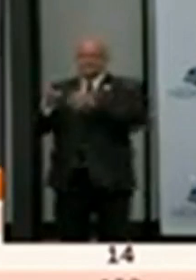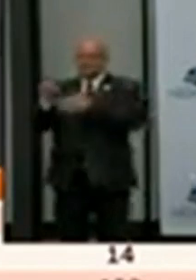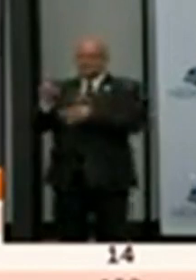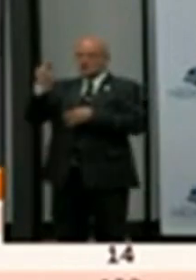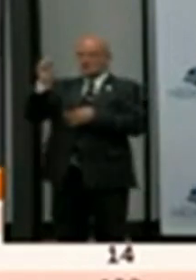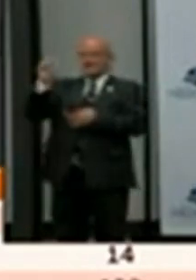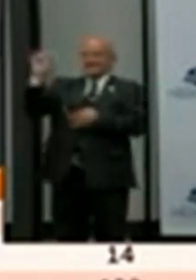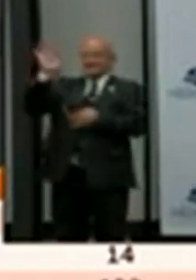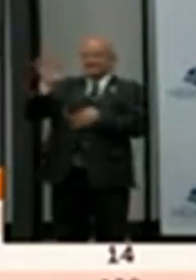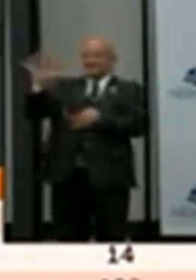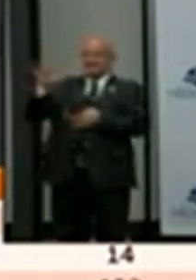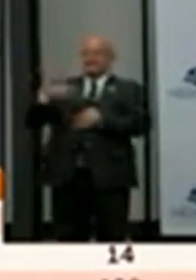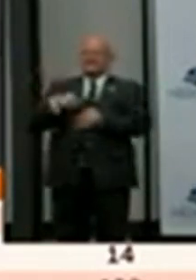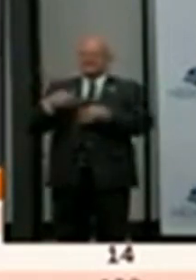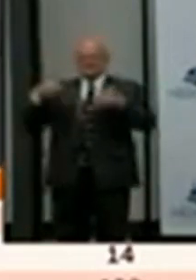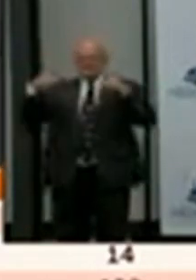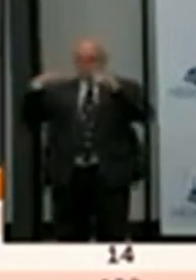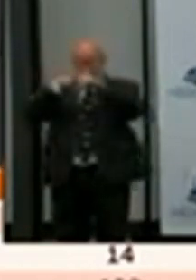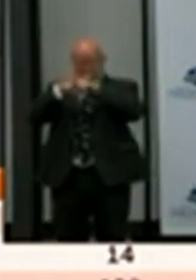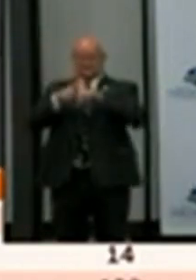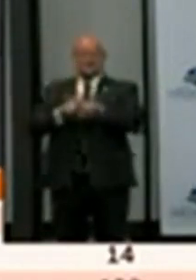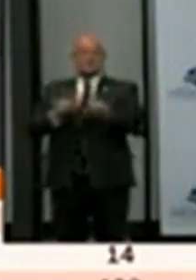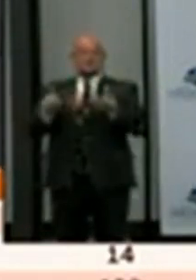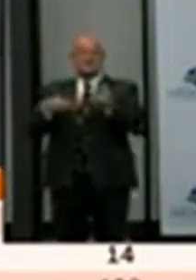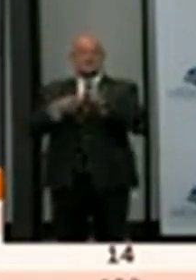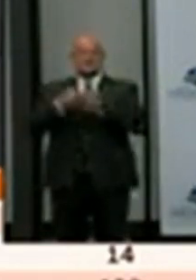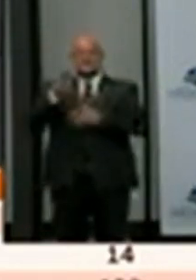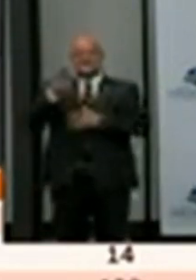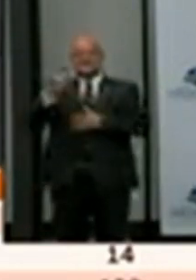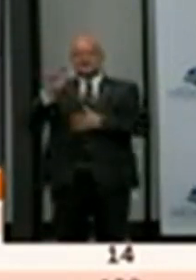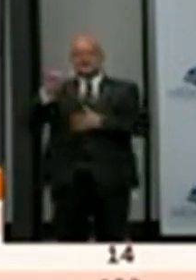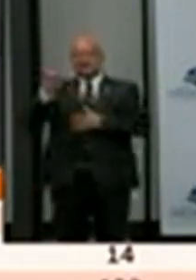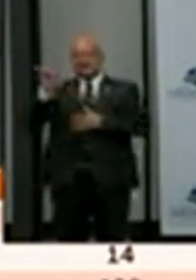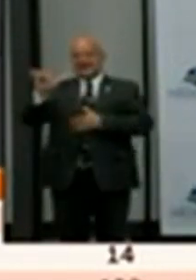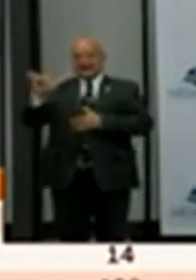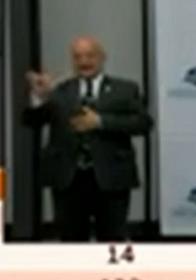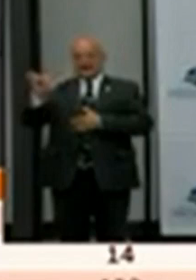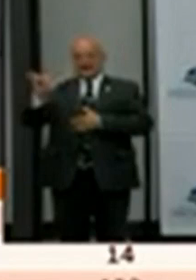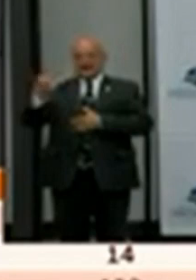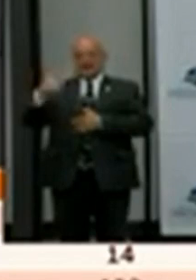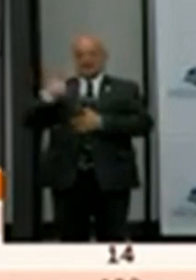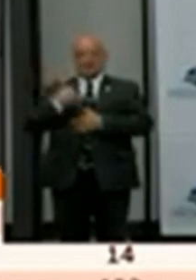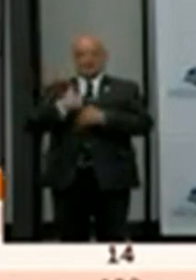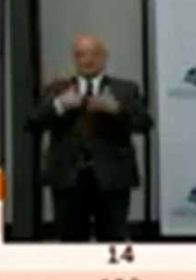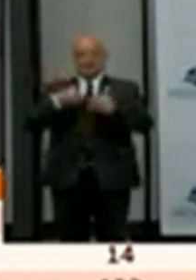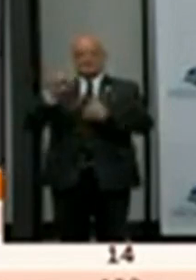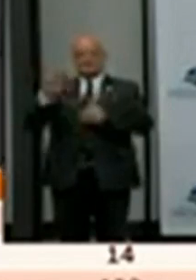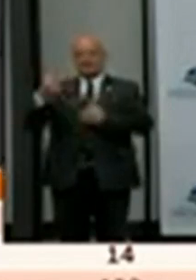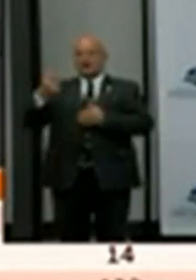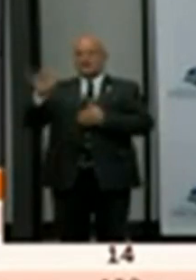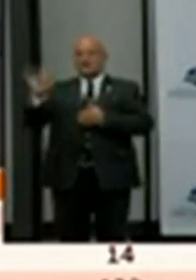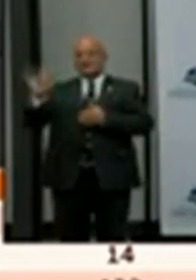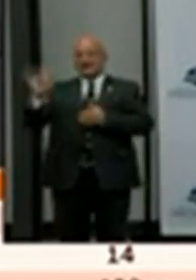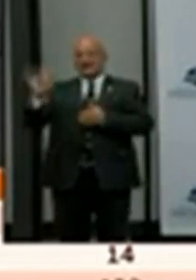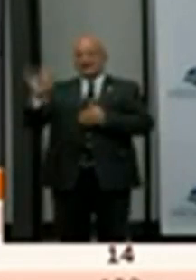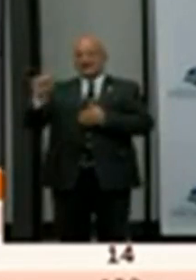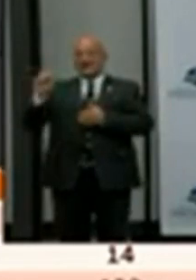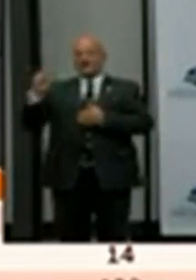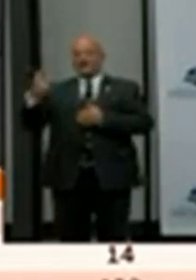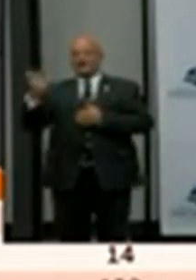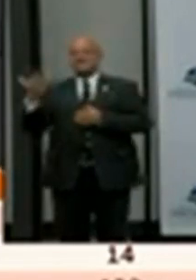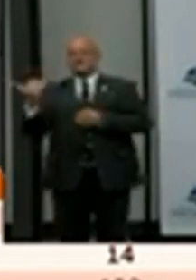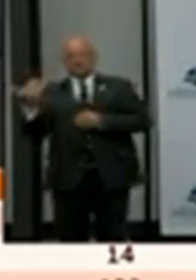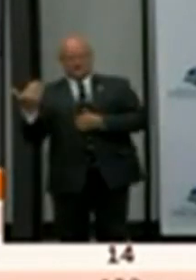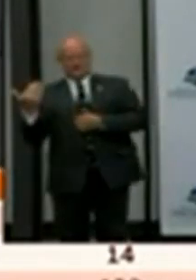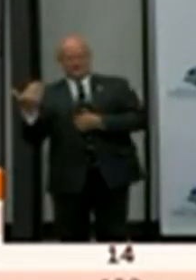And I know this is a little bit busy, but this is by county, and we have the August 9th date and the August